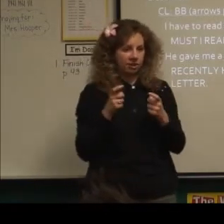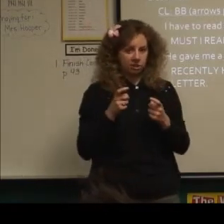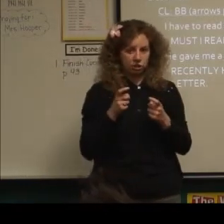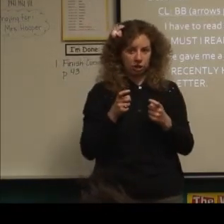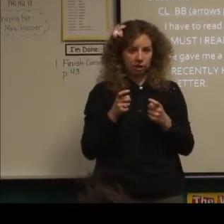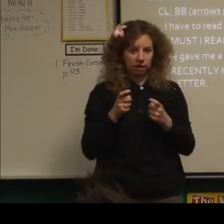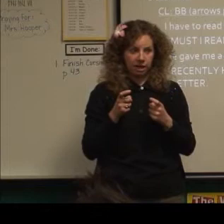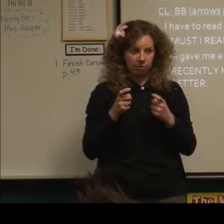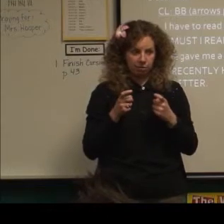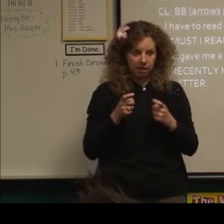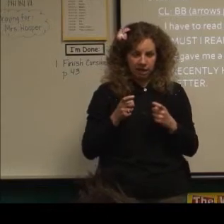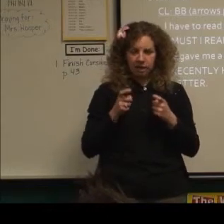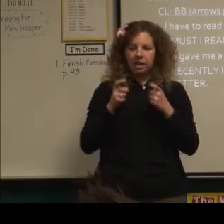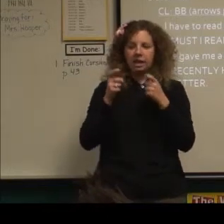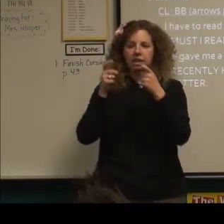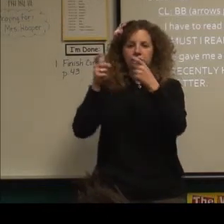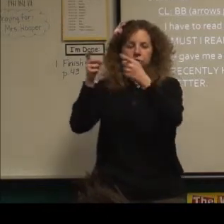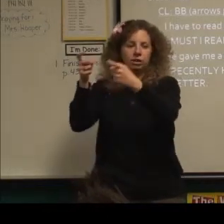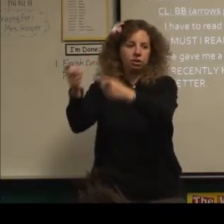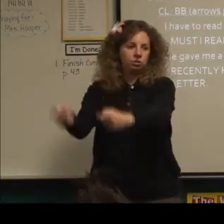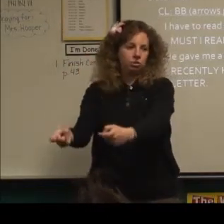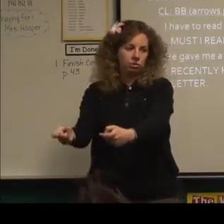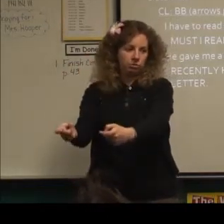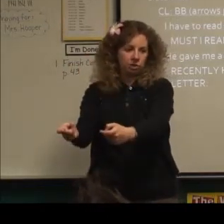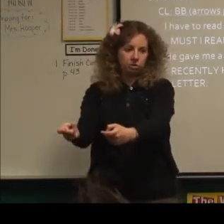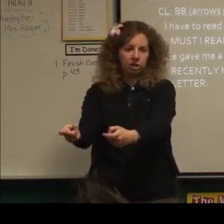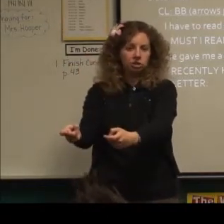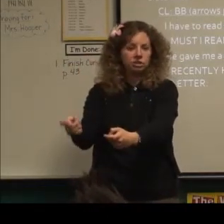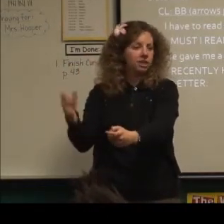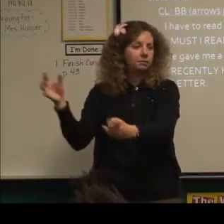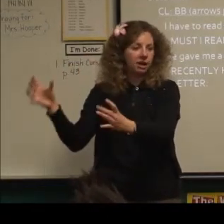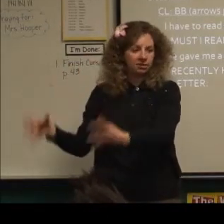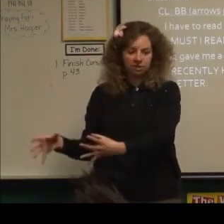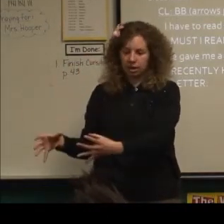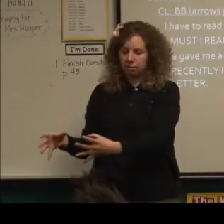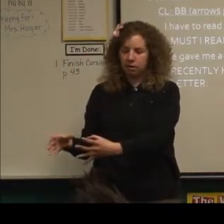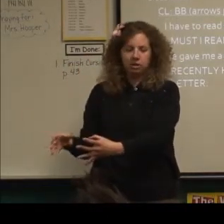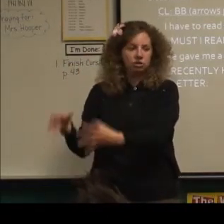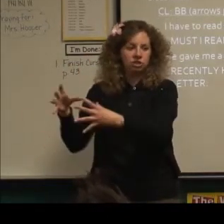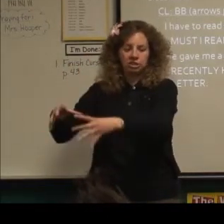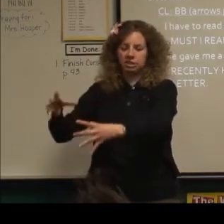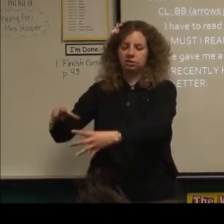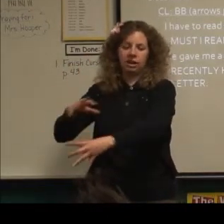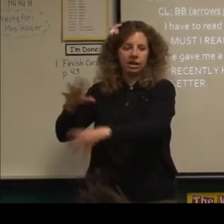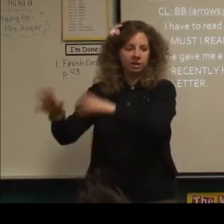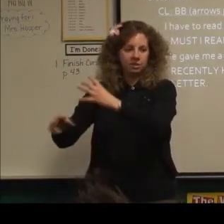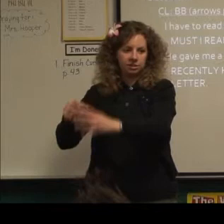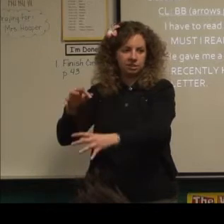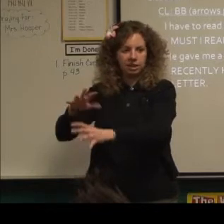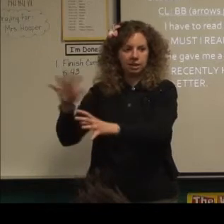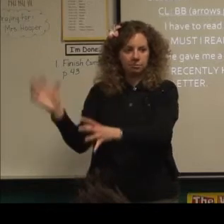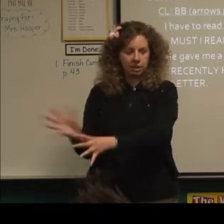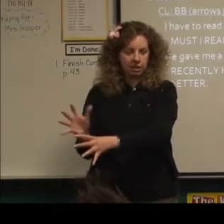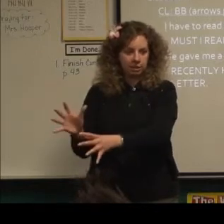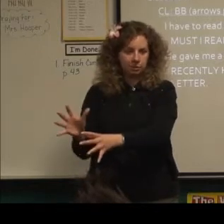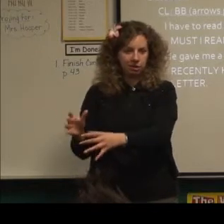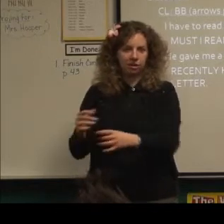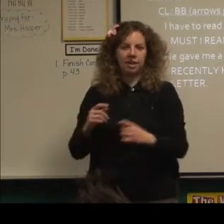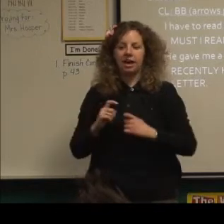that it's starting right here with me, and it's going to someone else. So I can set up ahead of time, she's sitting right here, this is the name, and I explain all of that,